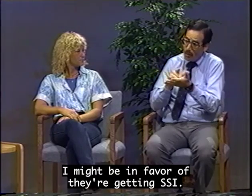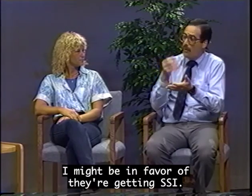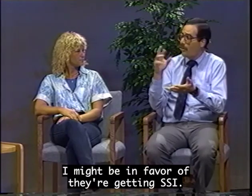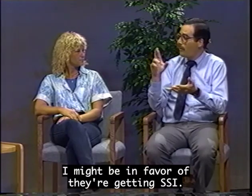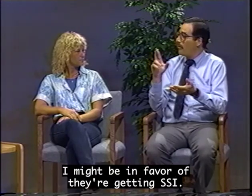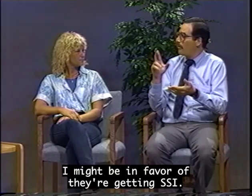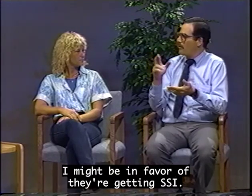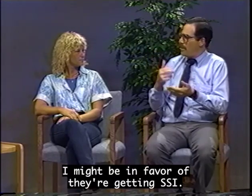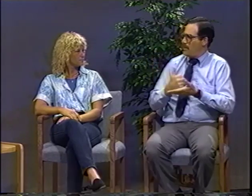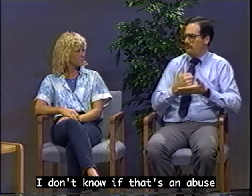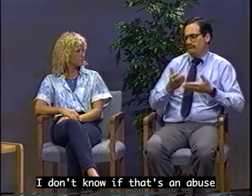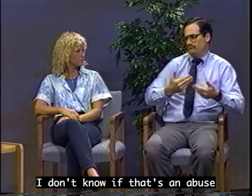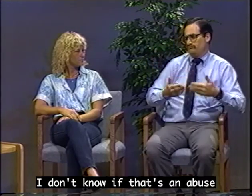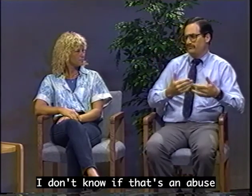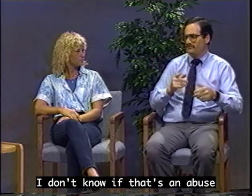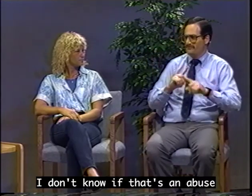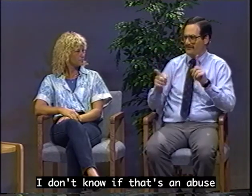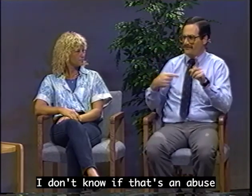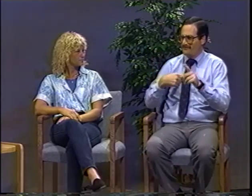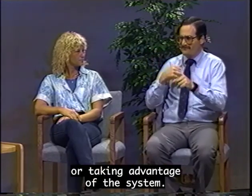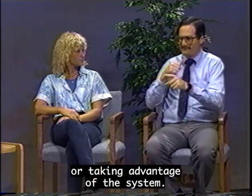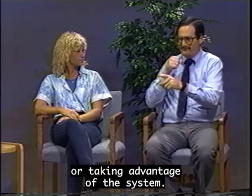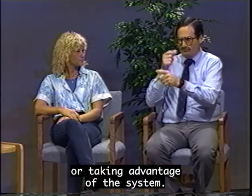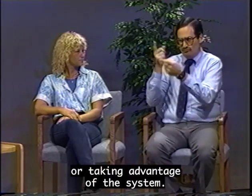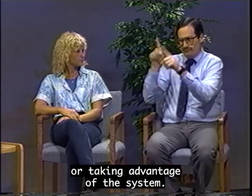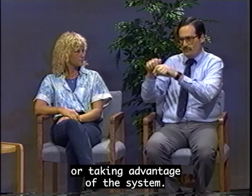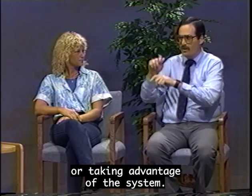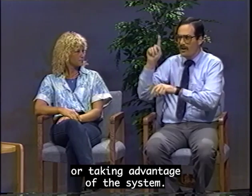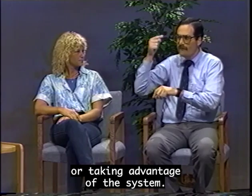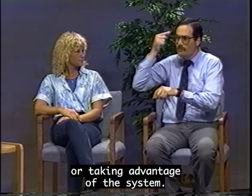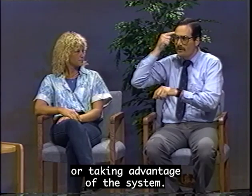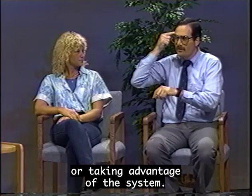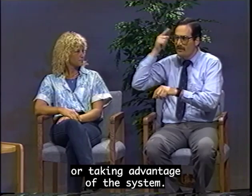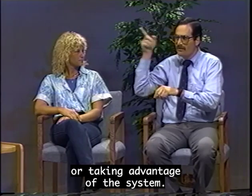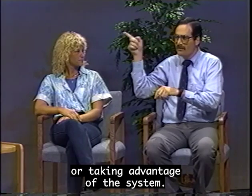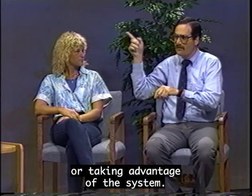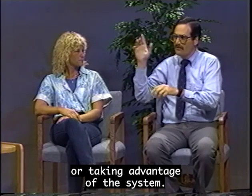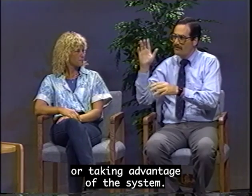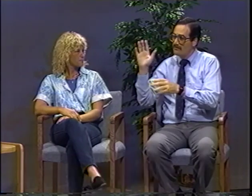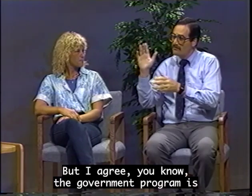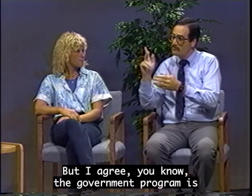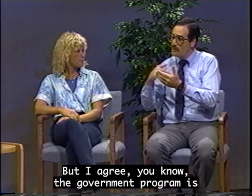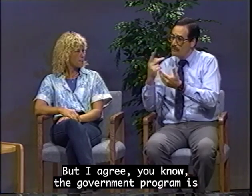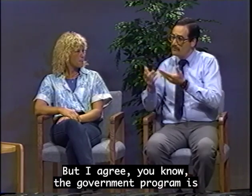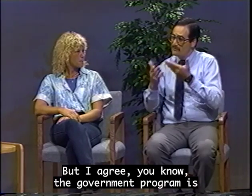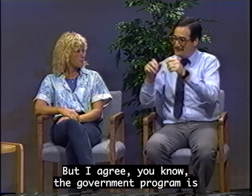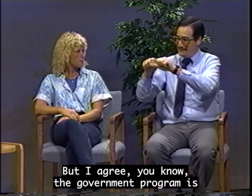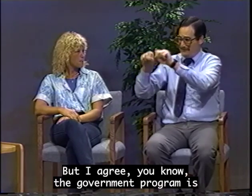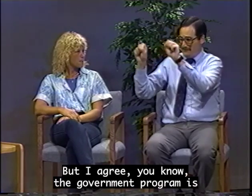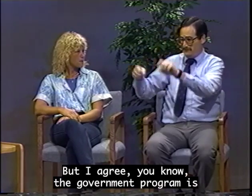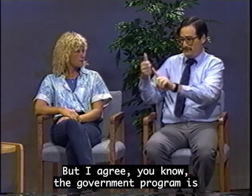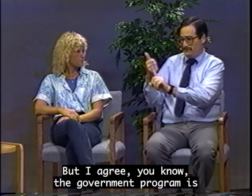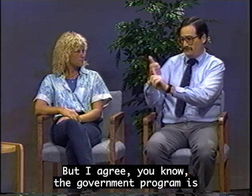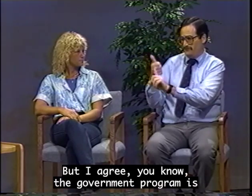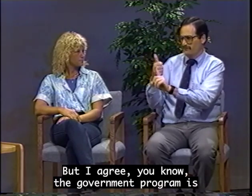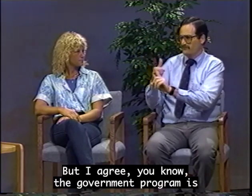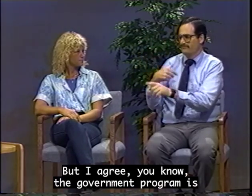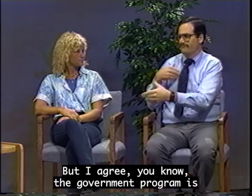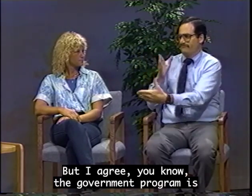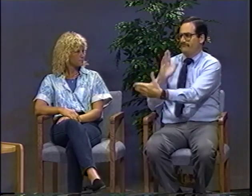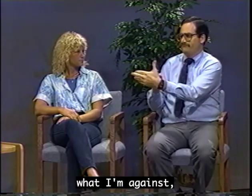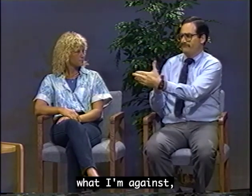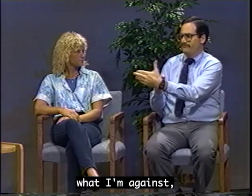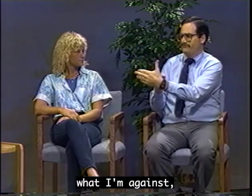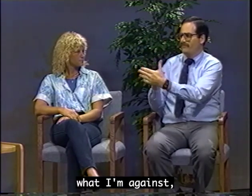might be in favor of their getting SSI. I don't know if that's an abuse or taking advantage of the system. But I agree, you know, the